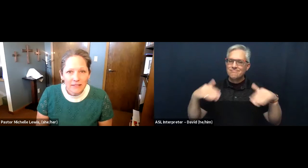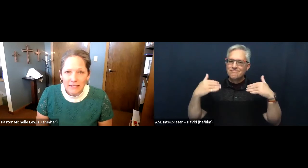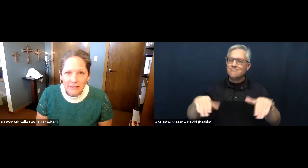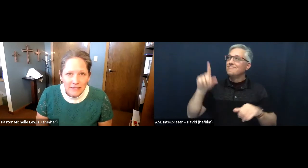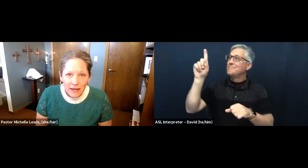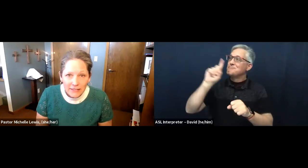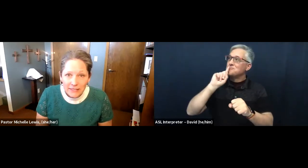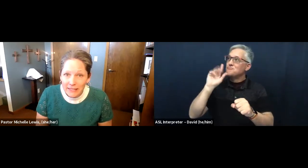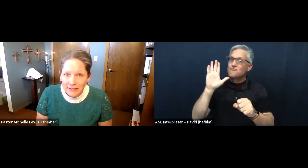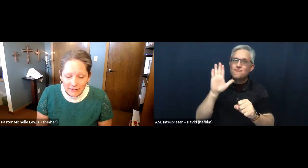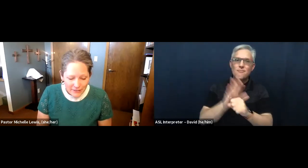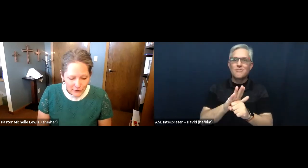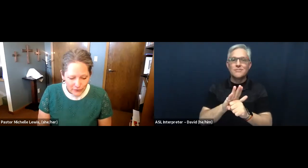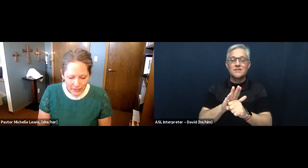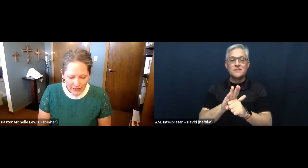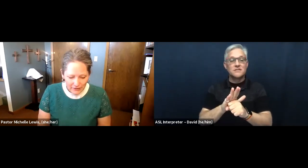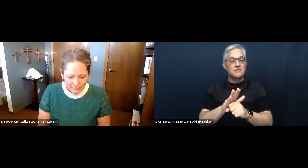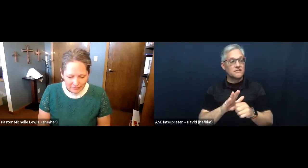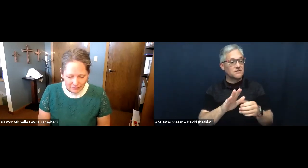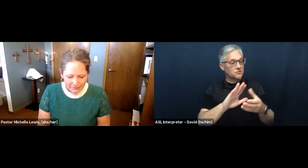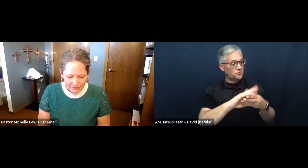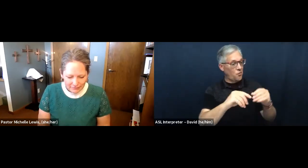death is not the end of the story.